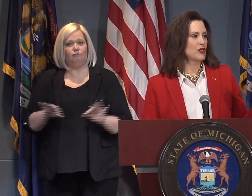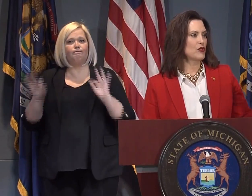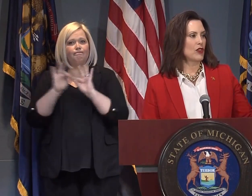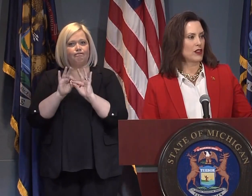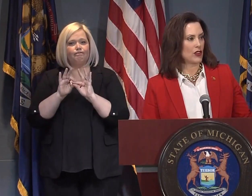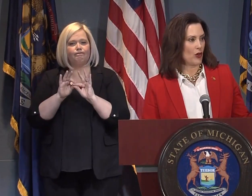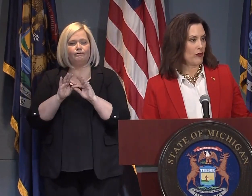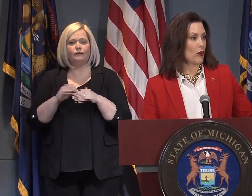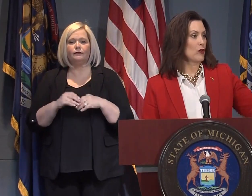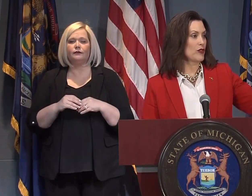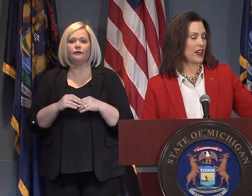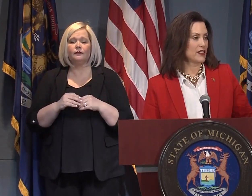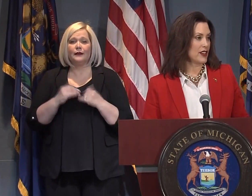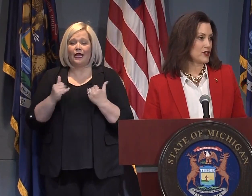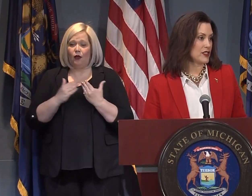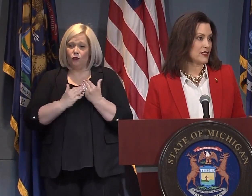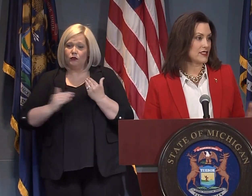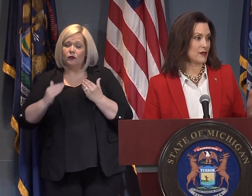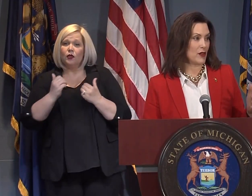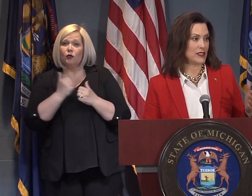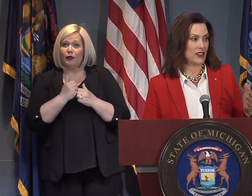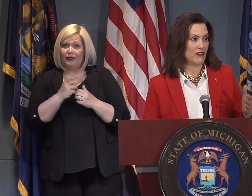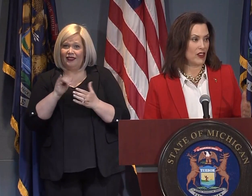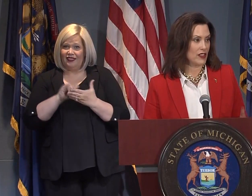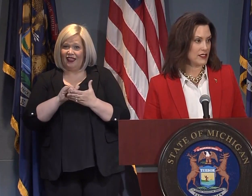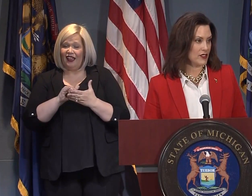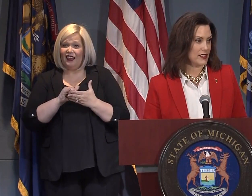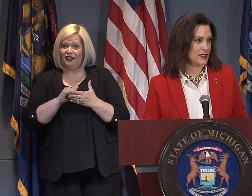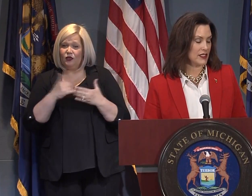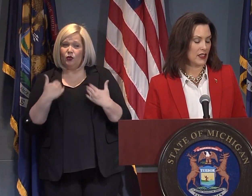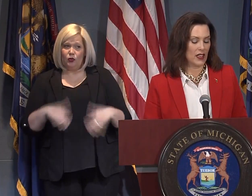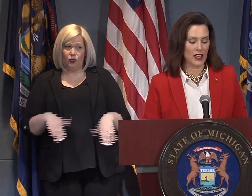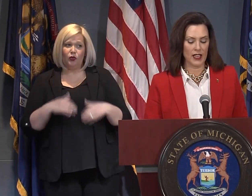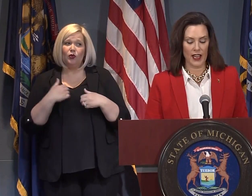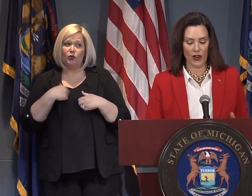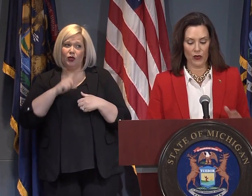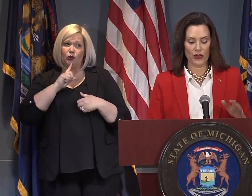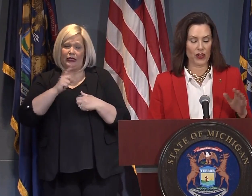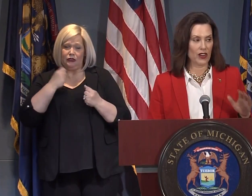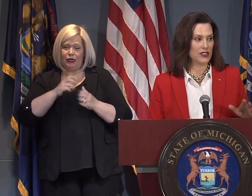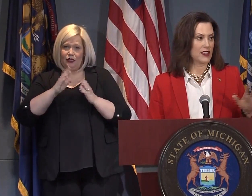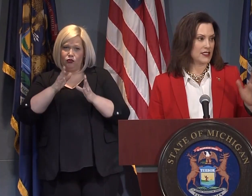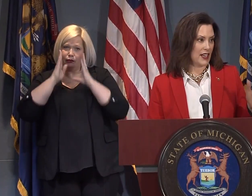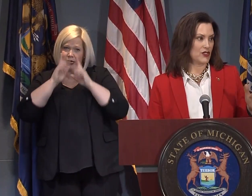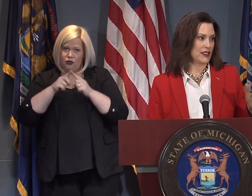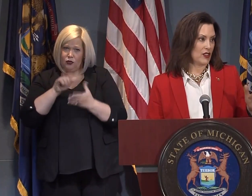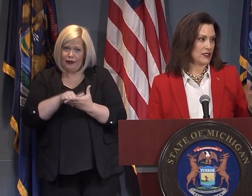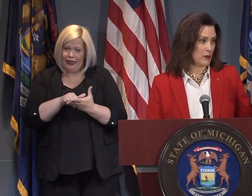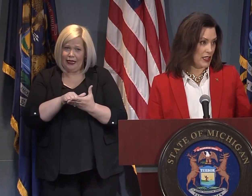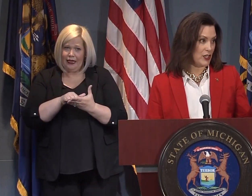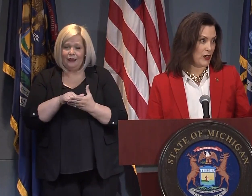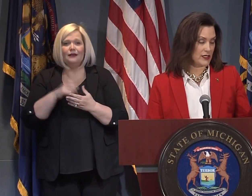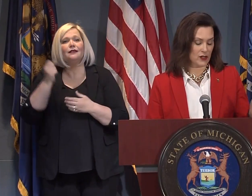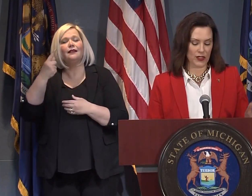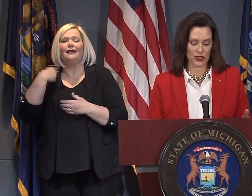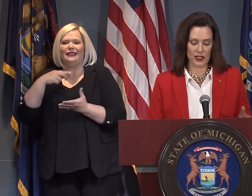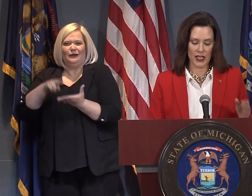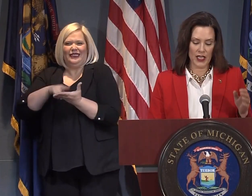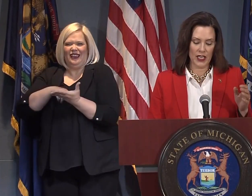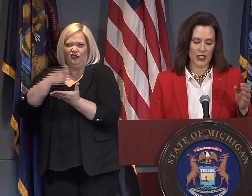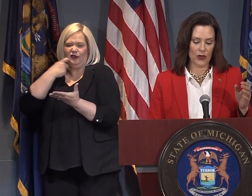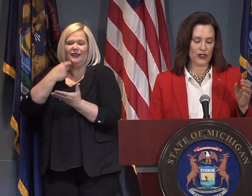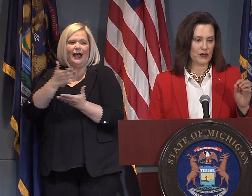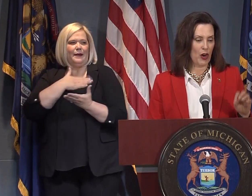effort to go forward with contact tracing is something that we take very seriously. Now, with regard to this contract that you asked, I'm glad you asked the